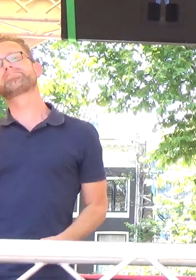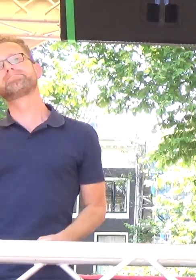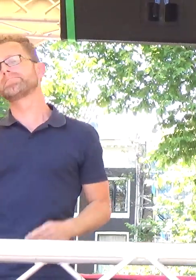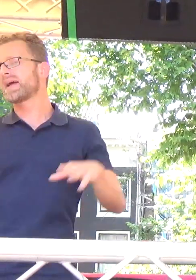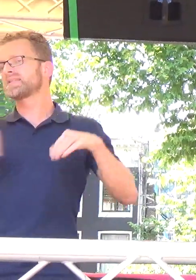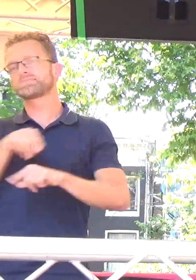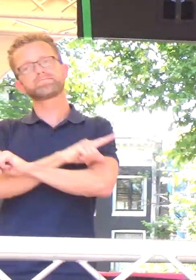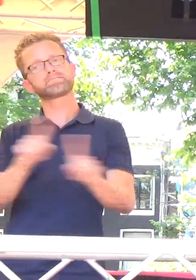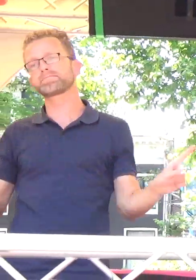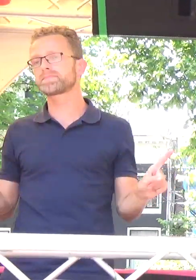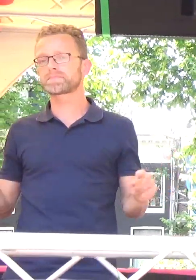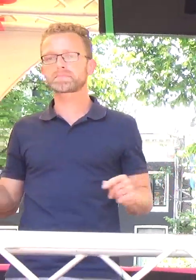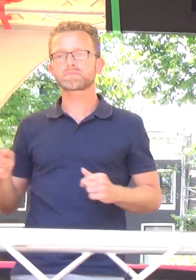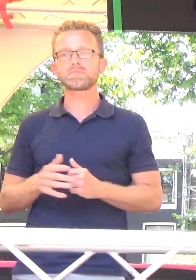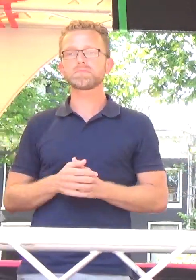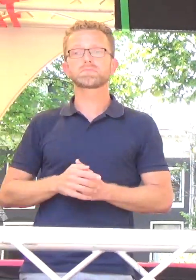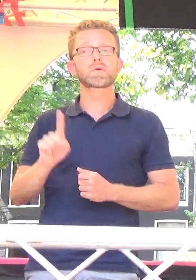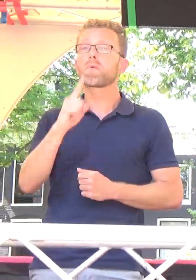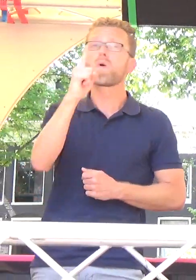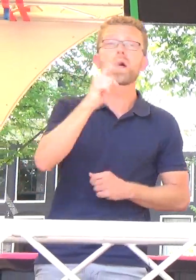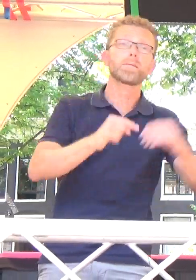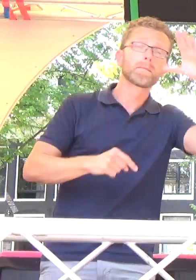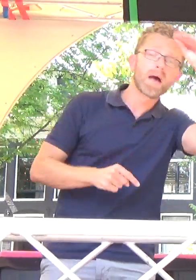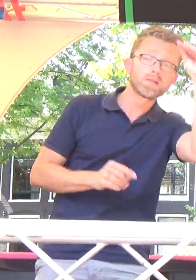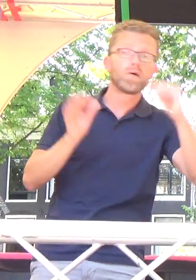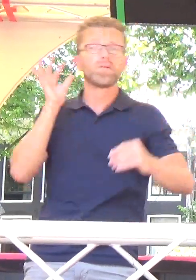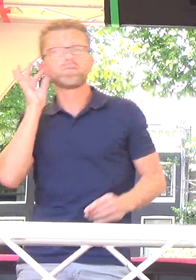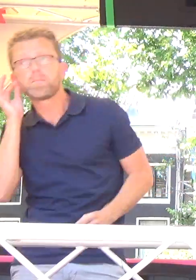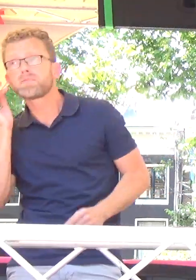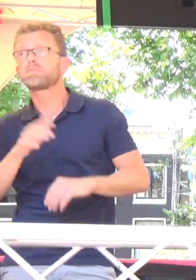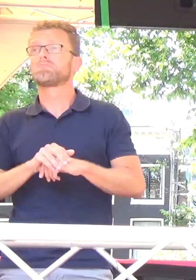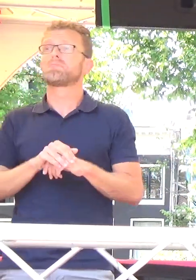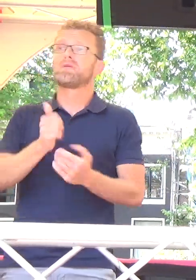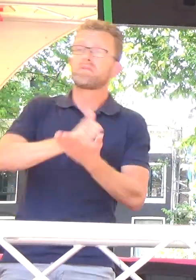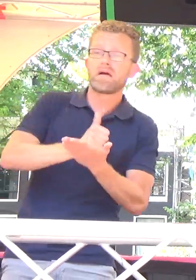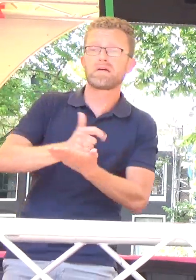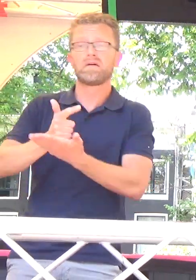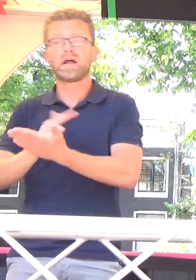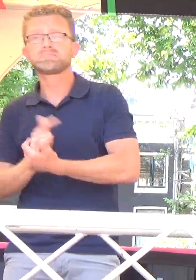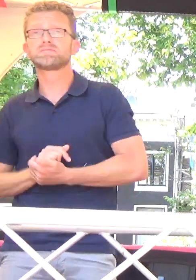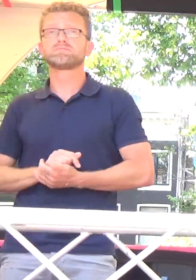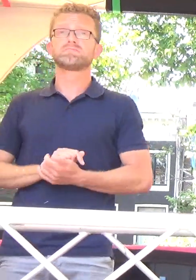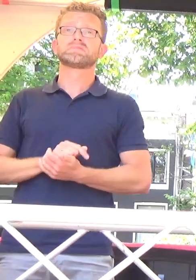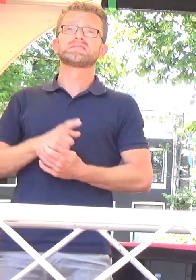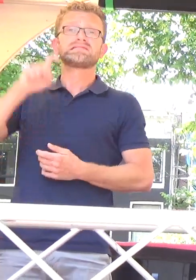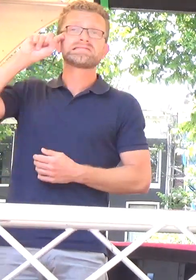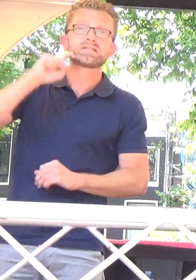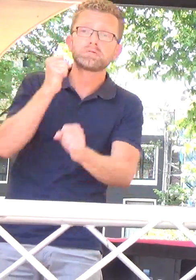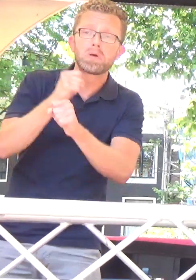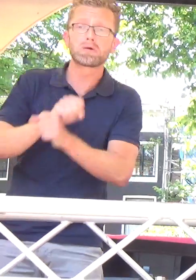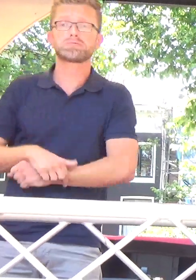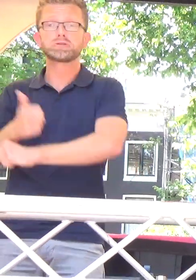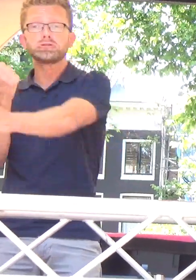with men, or prisoners, or sex workers, or injecting drug users, or migraines, but when it